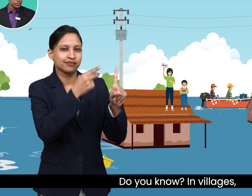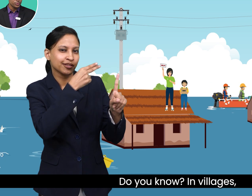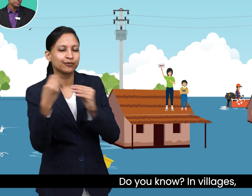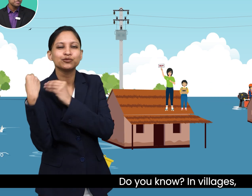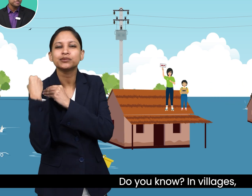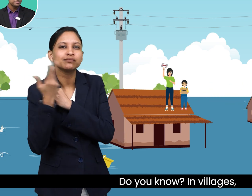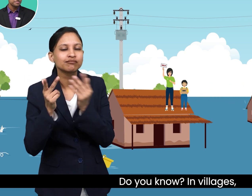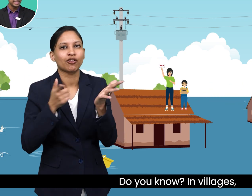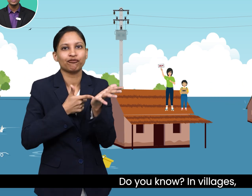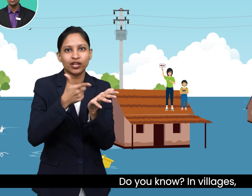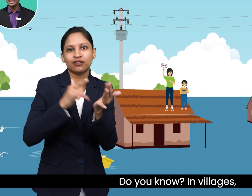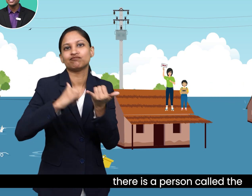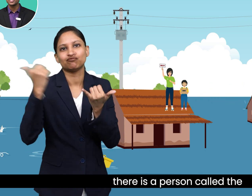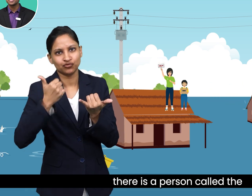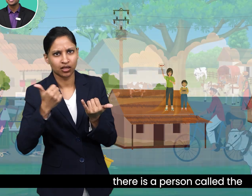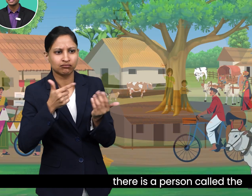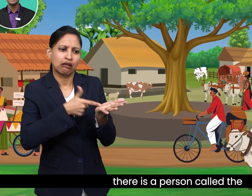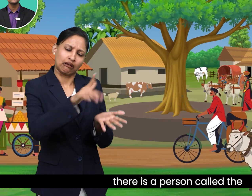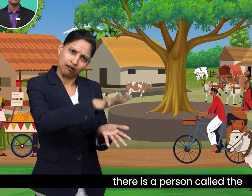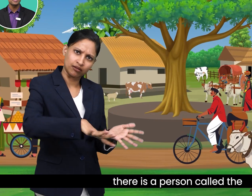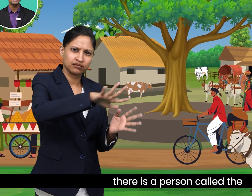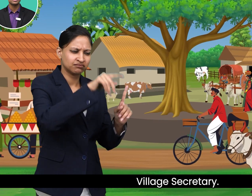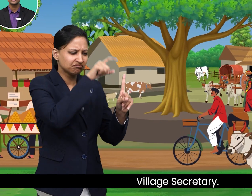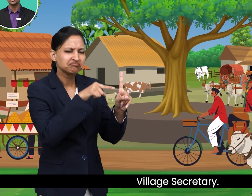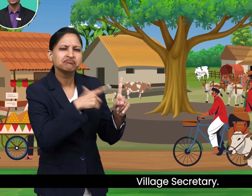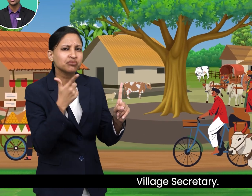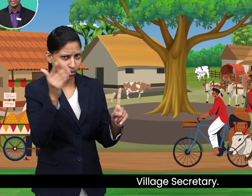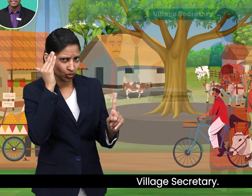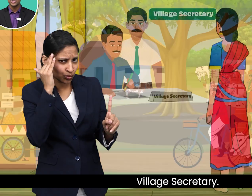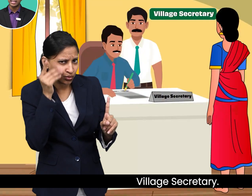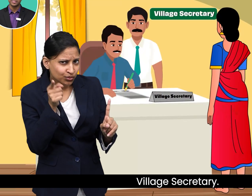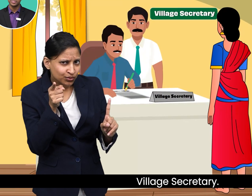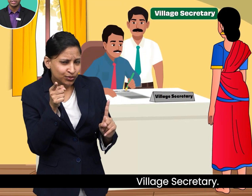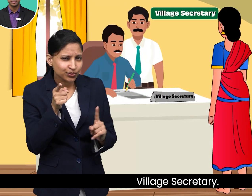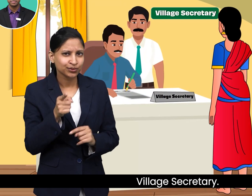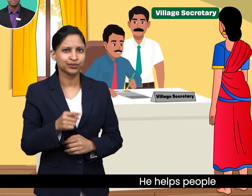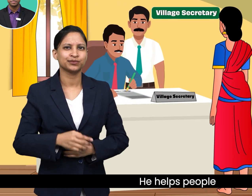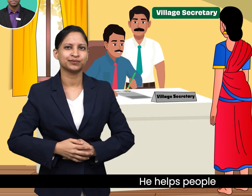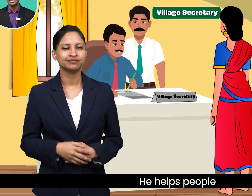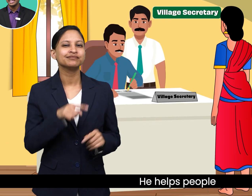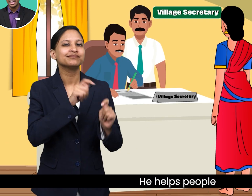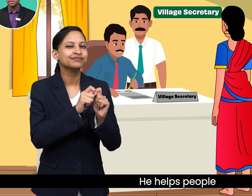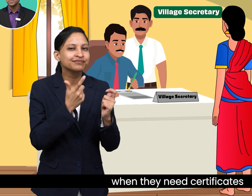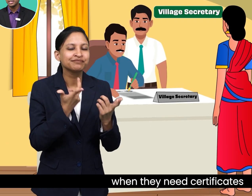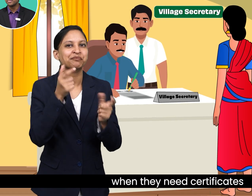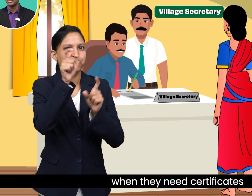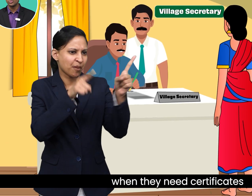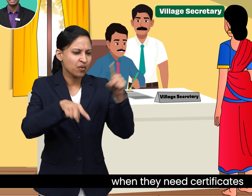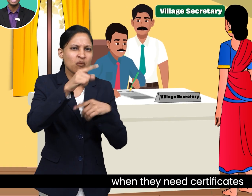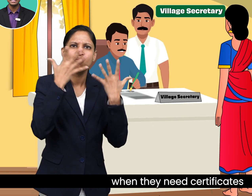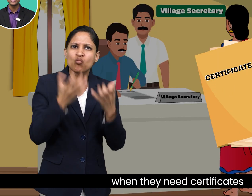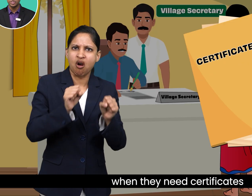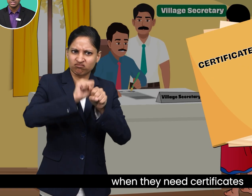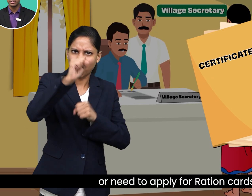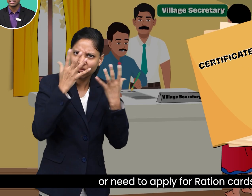Do you know, in villages, there is a person called the village secretary. He helps people